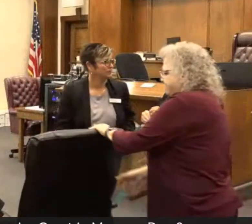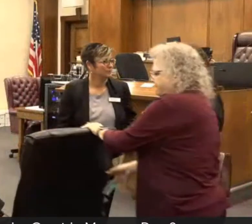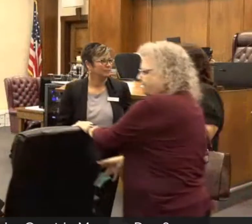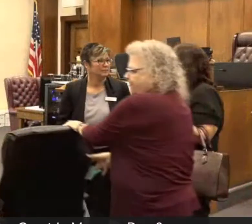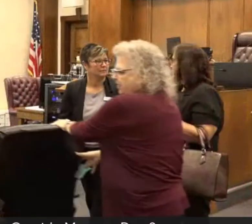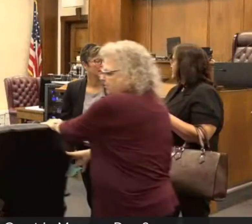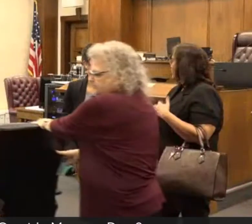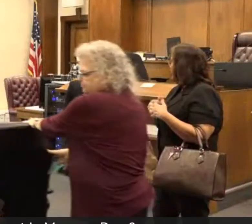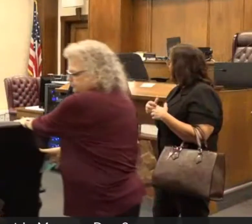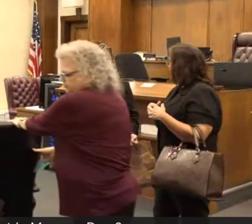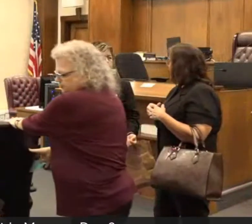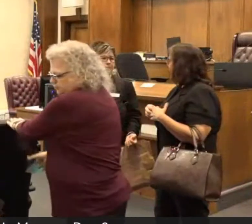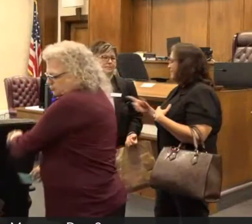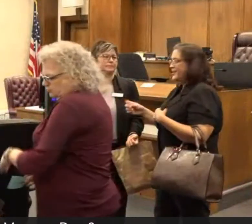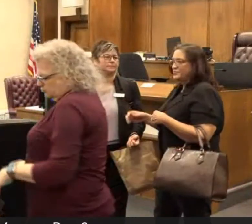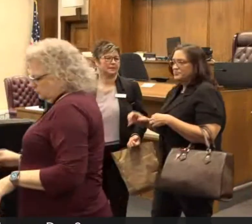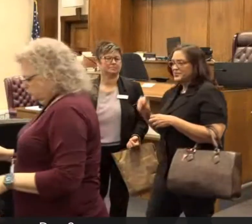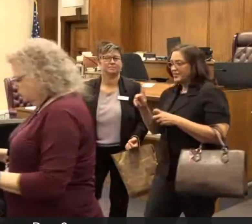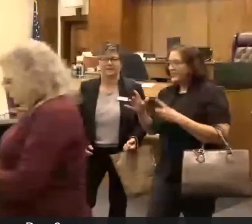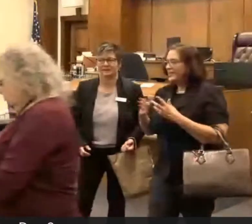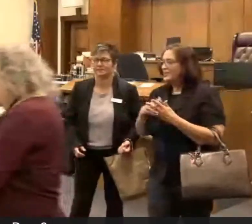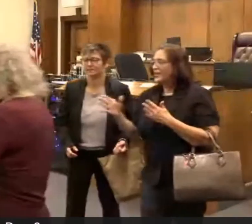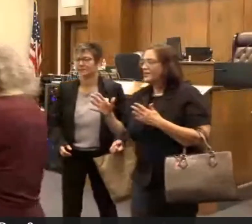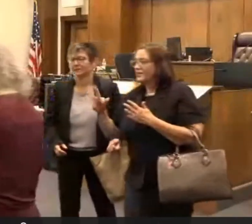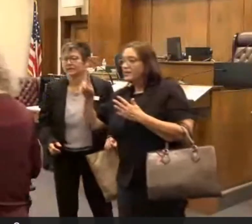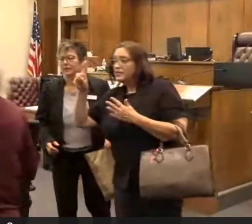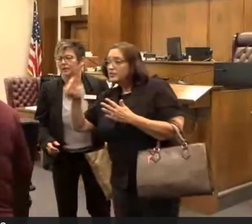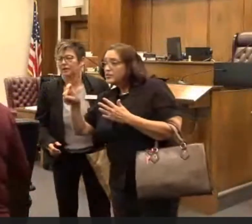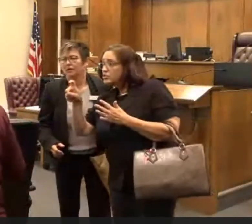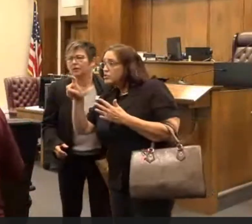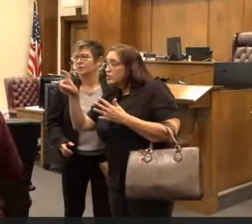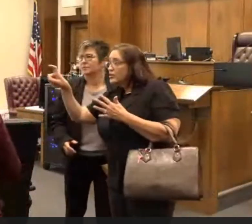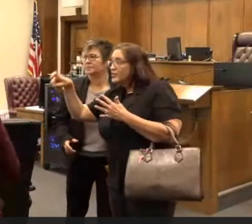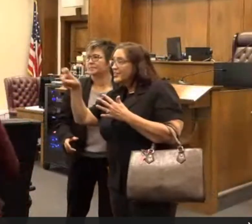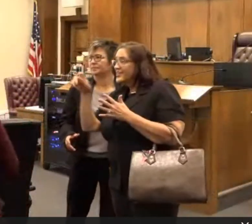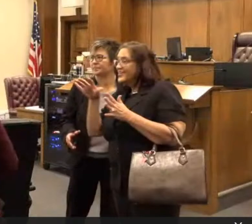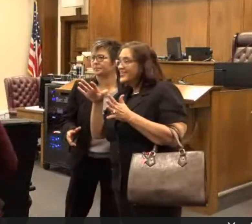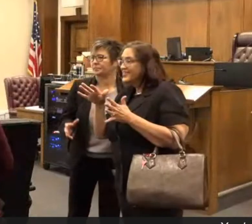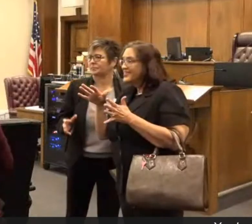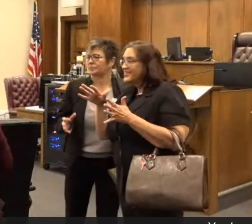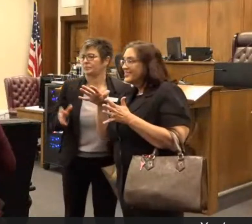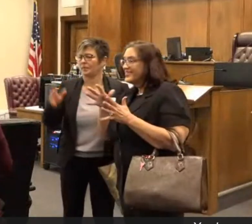No, actually, it was. She's not finished. I needed to learn.